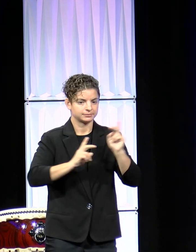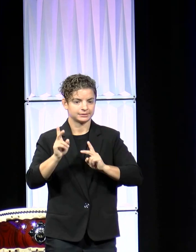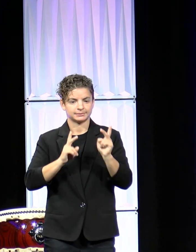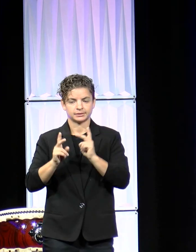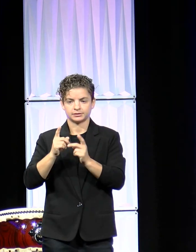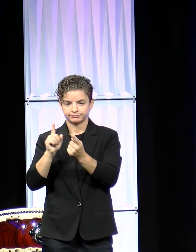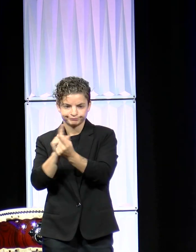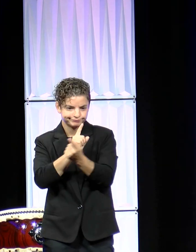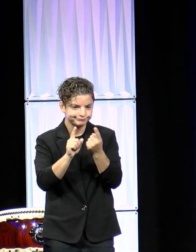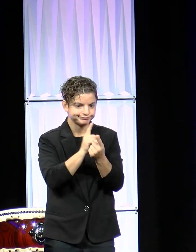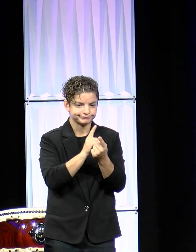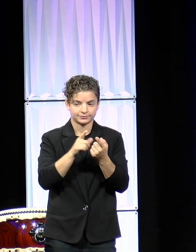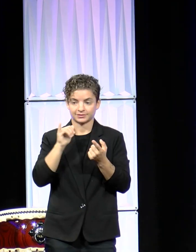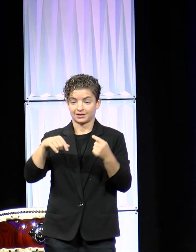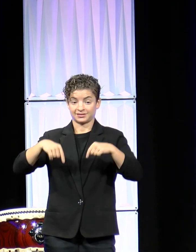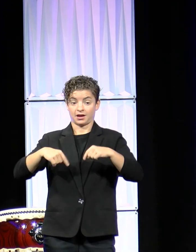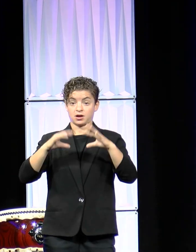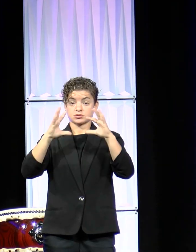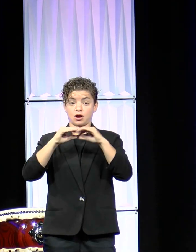minoritized leaders.